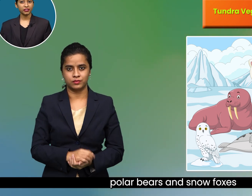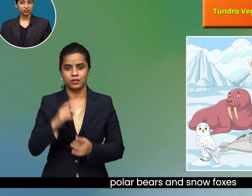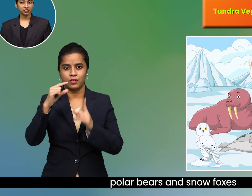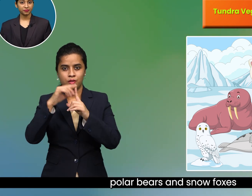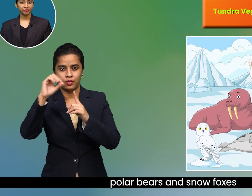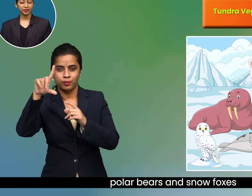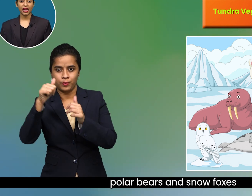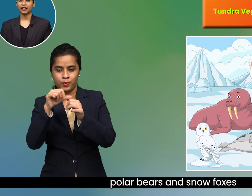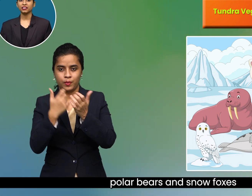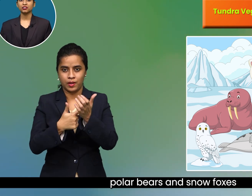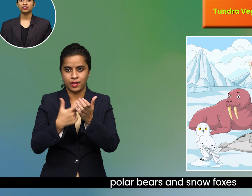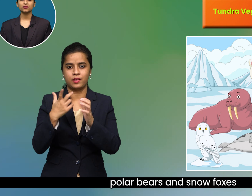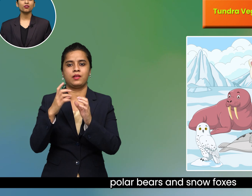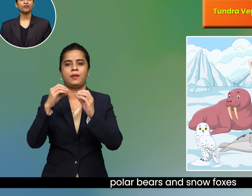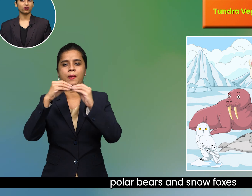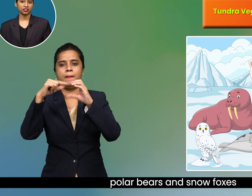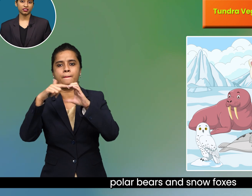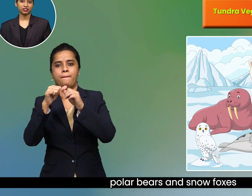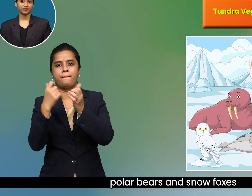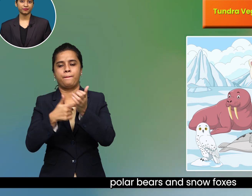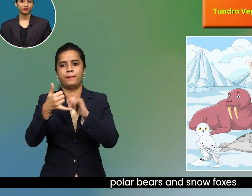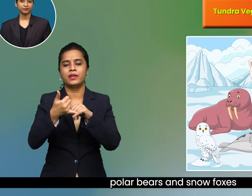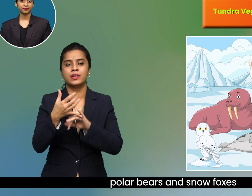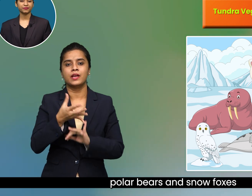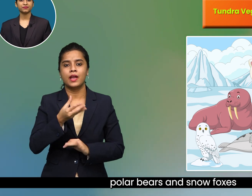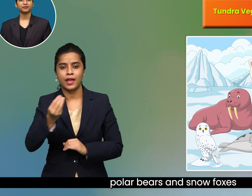polar bears and snow foxes